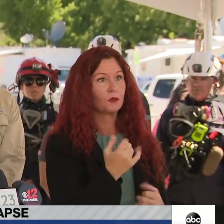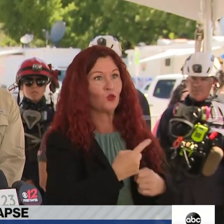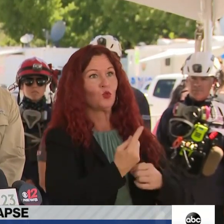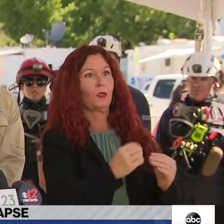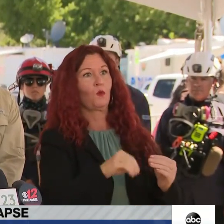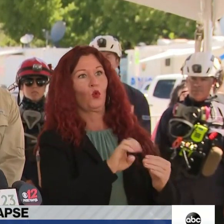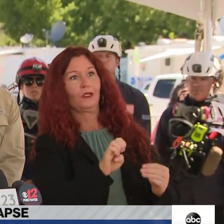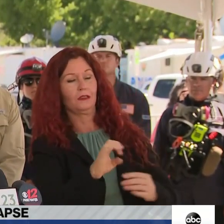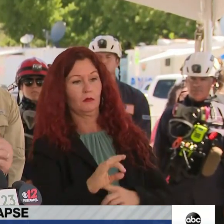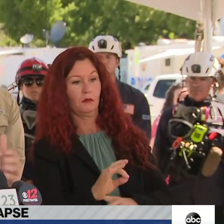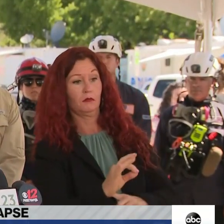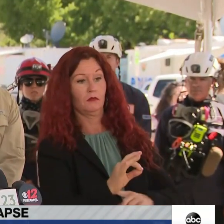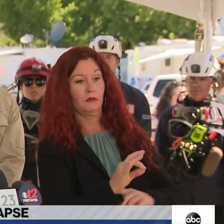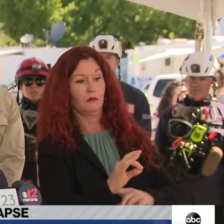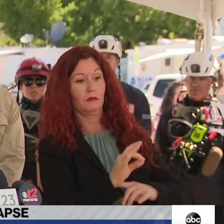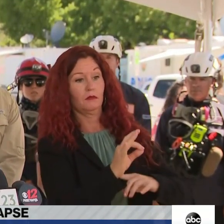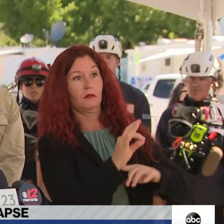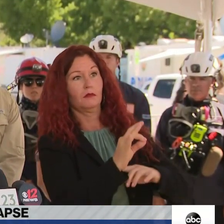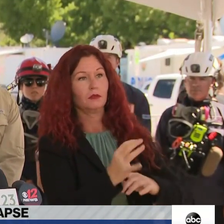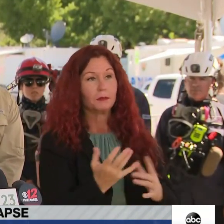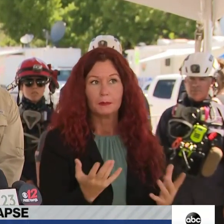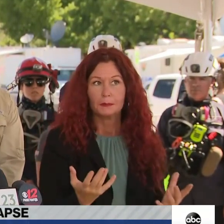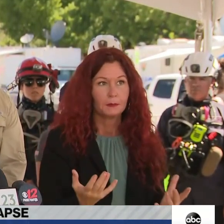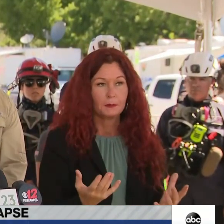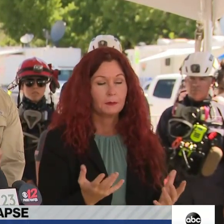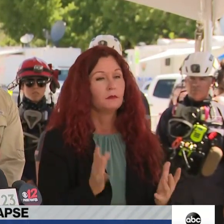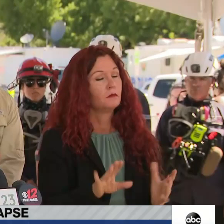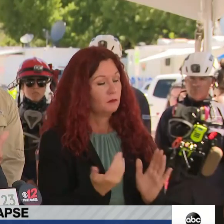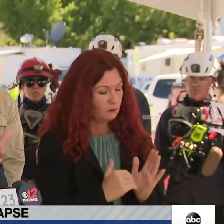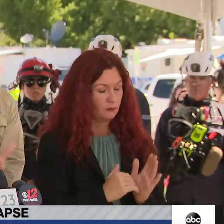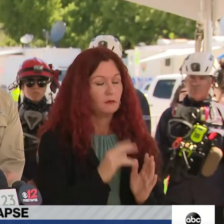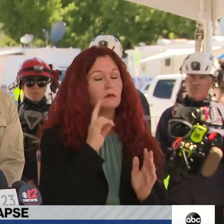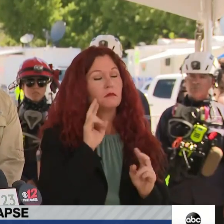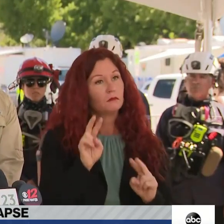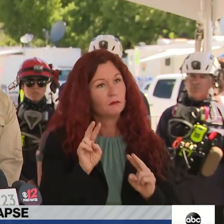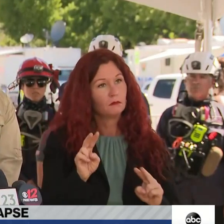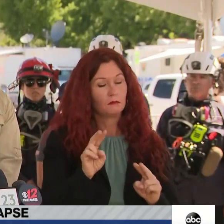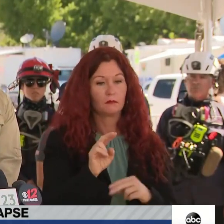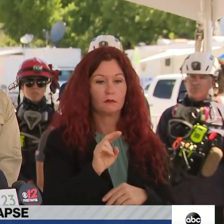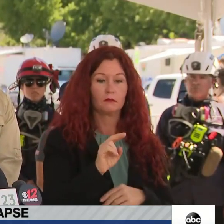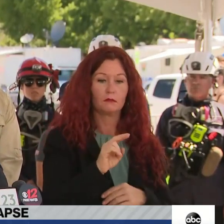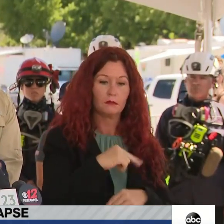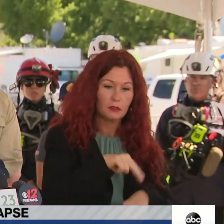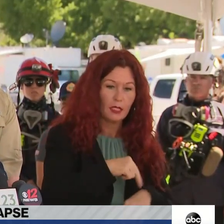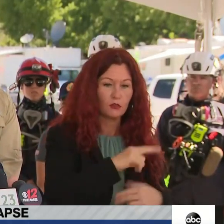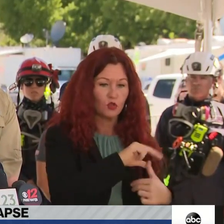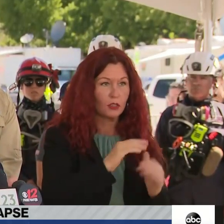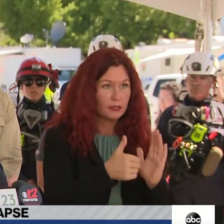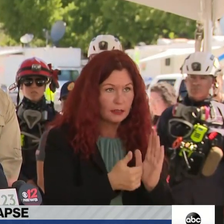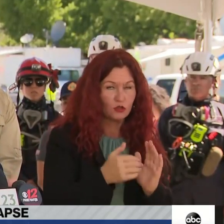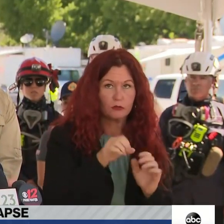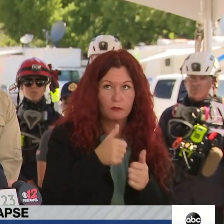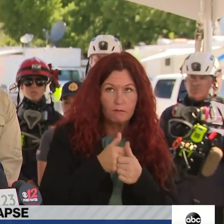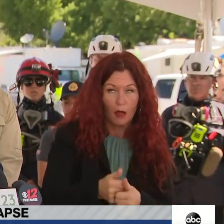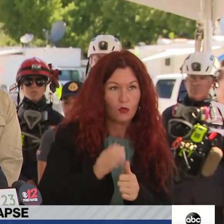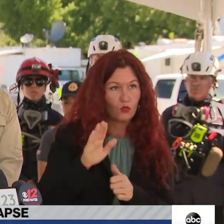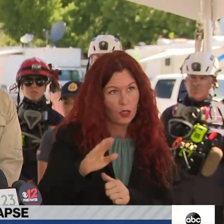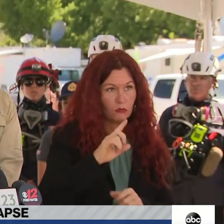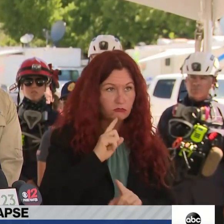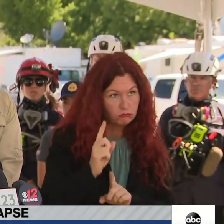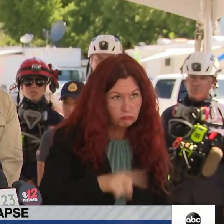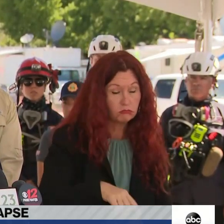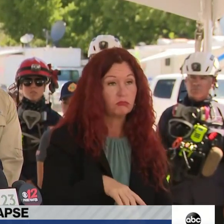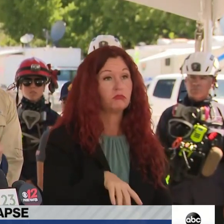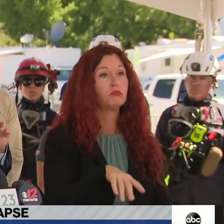the Division of Emergency Management and Director Guthrie that this building can be brought down prior to those impacts. And